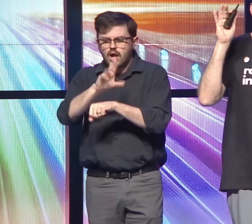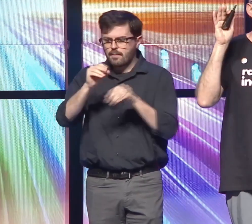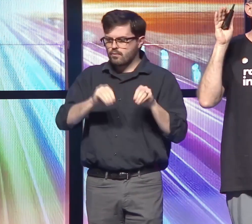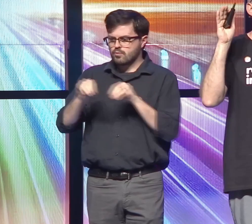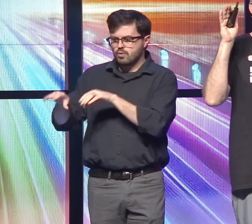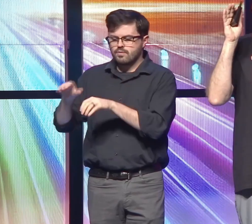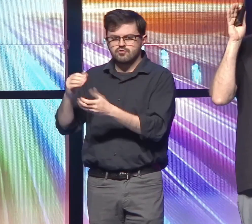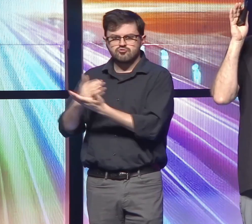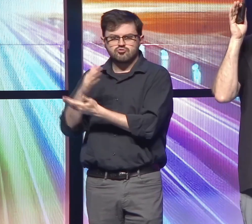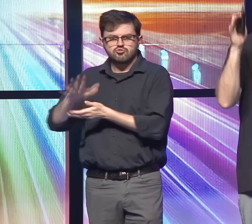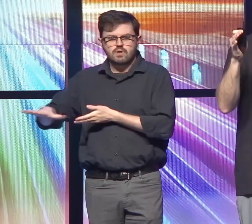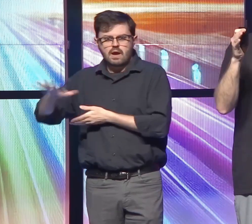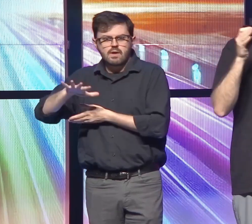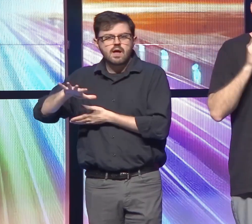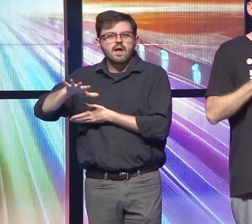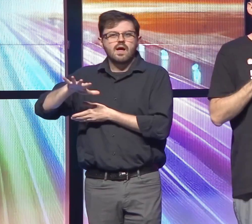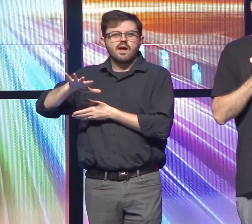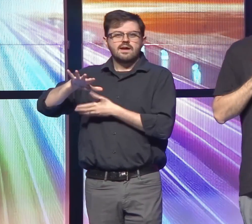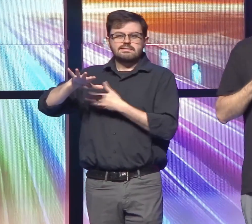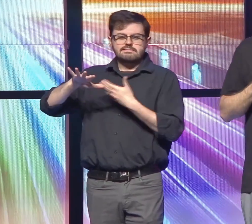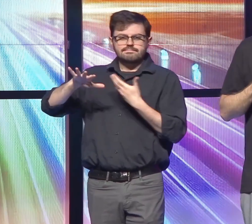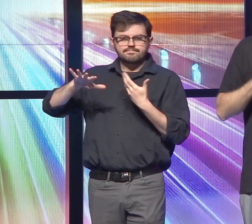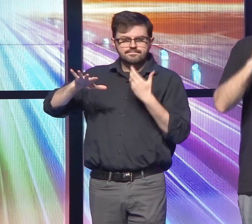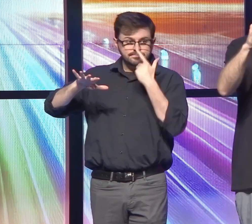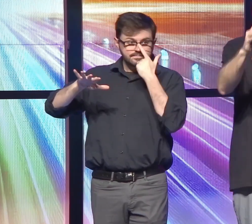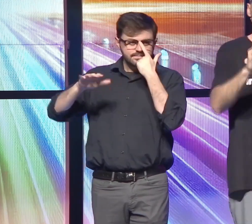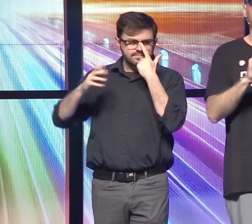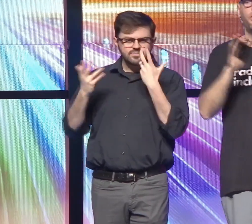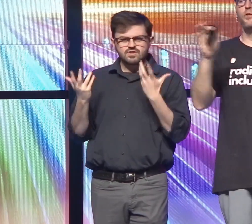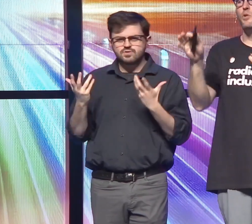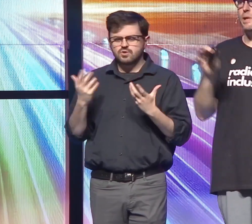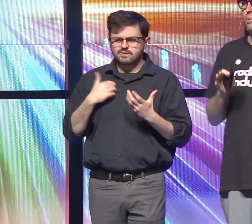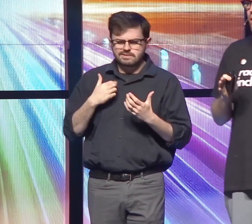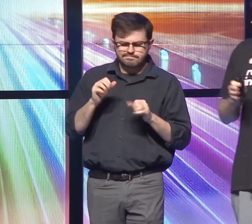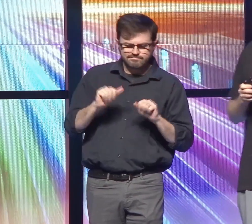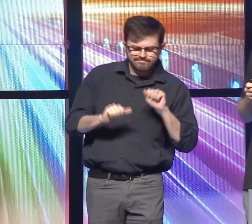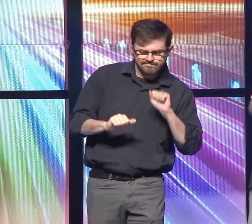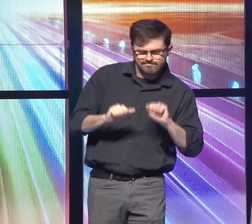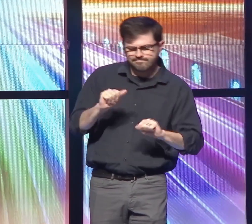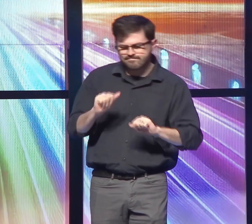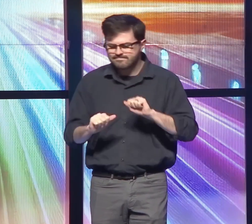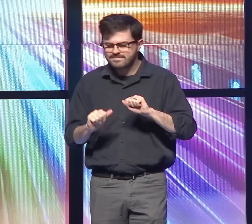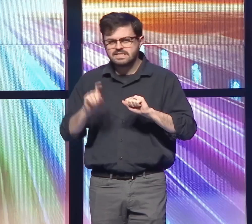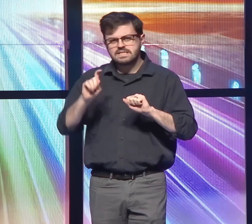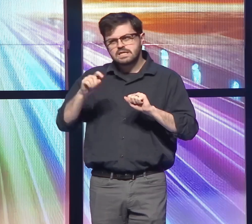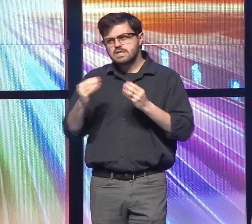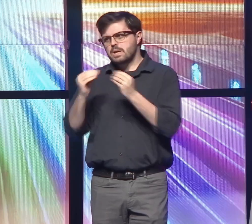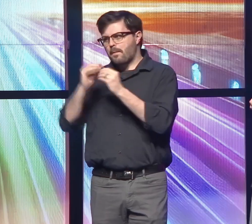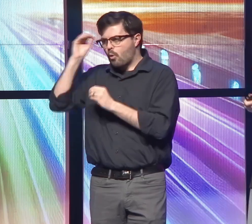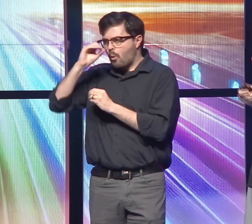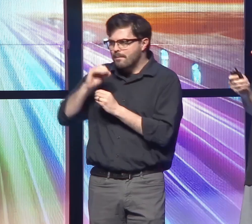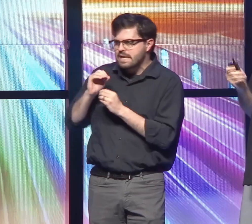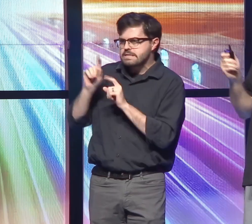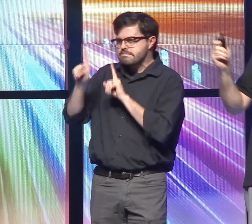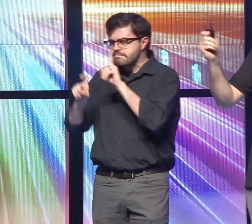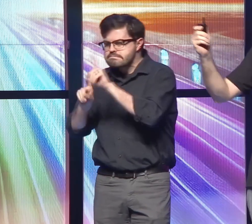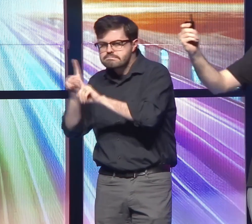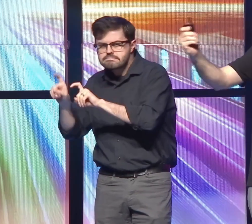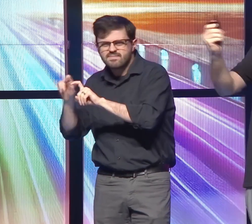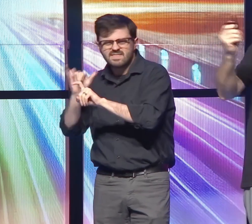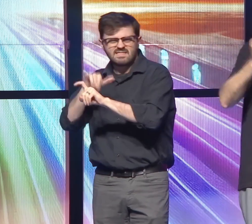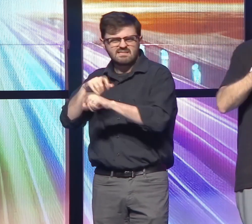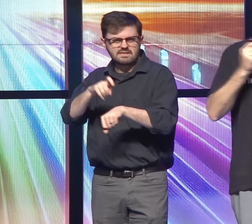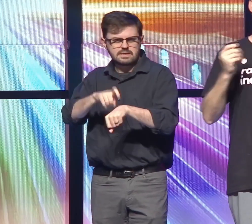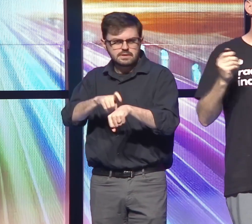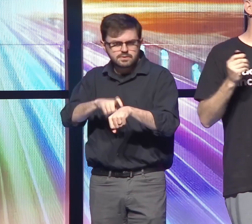these moments where we go, I'm going to get another opinion. I want to talk to a few people. And in those moments, okay, when all of a sudden we